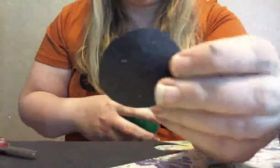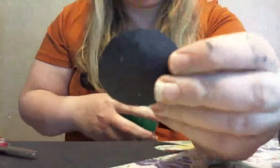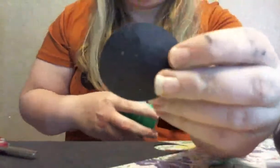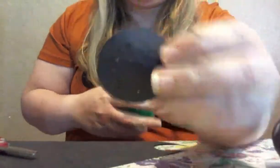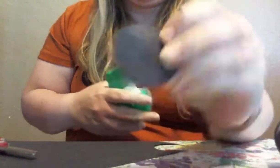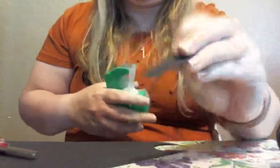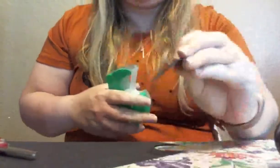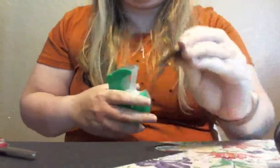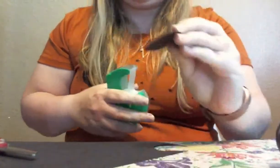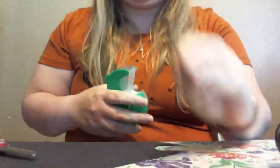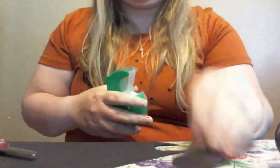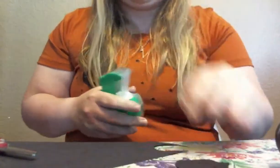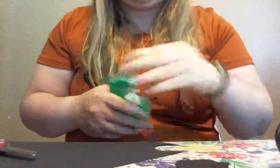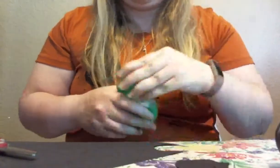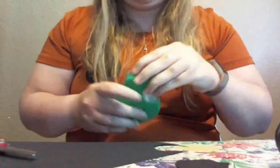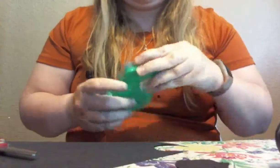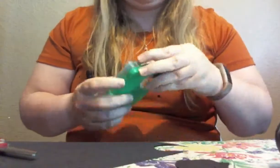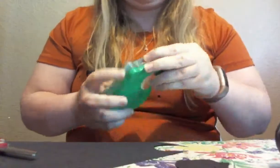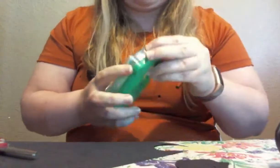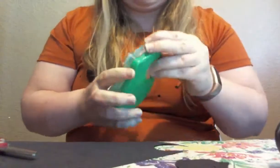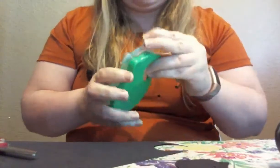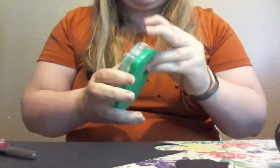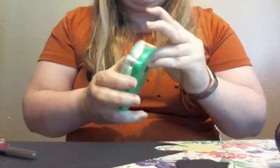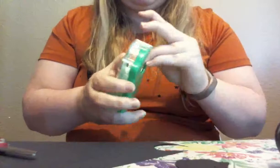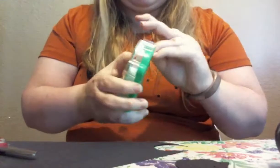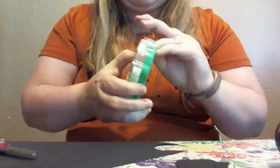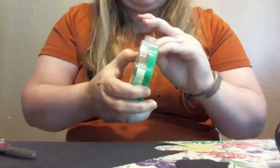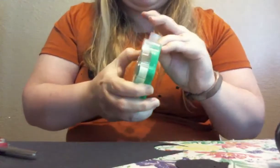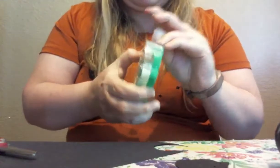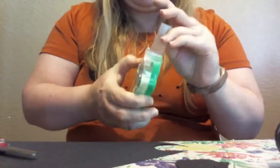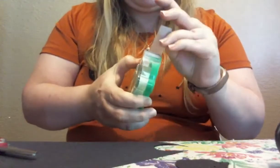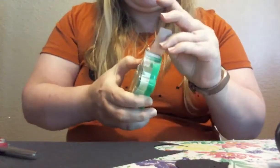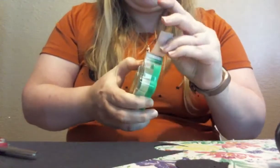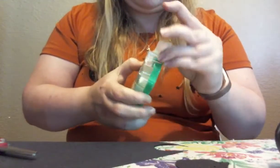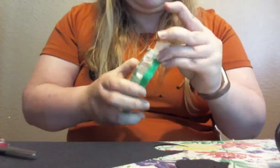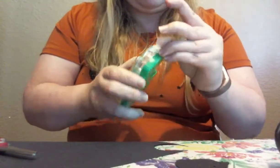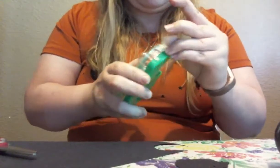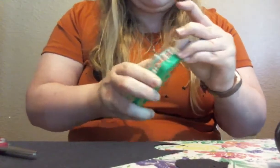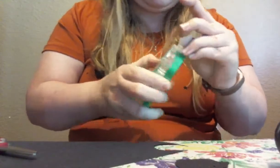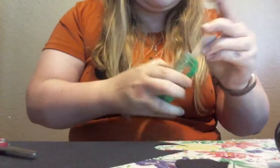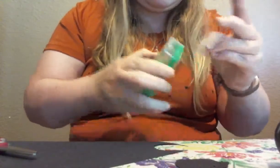tape this right onto the tube.